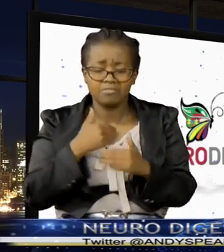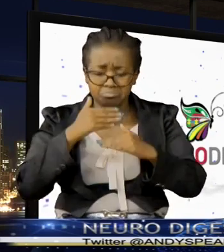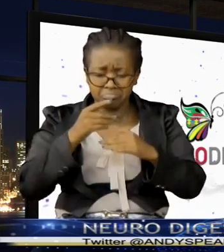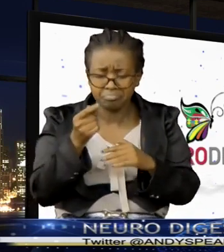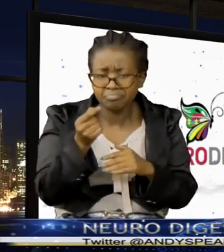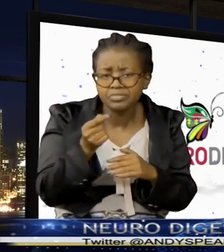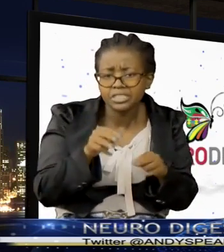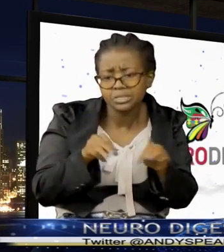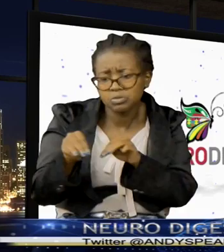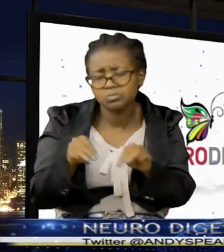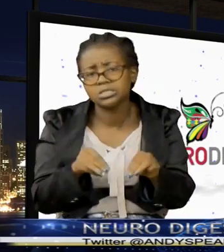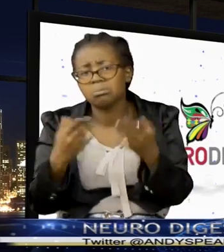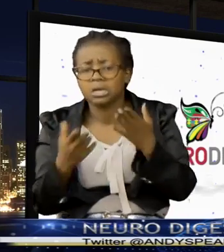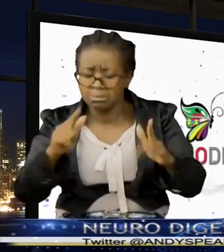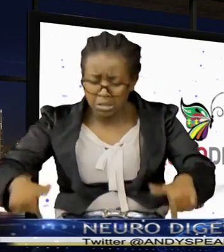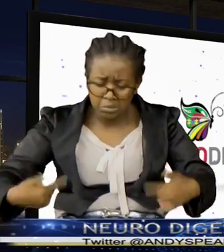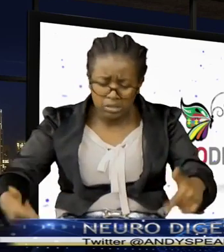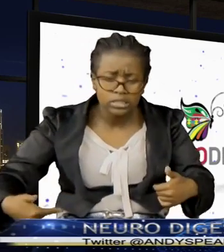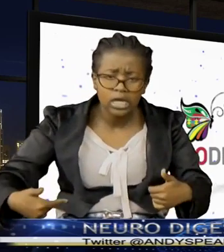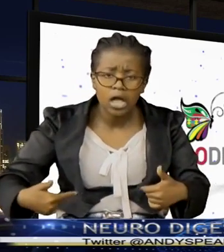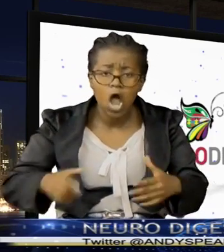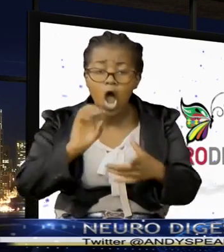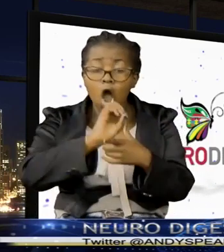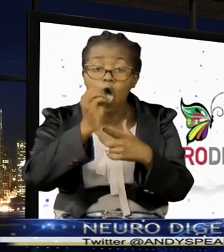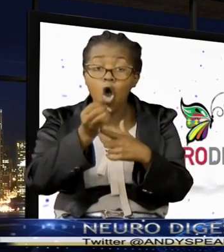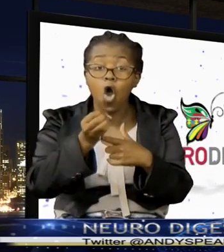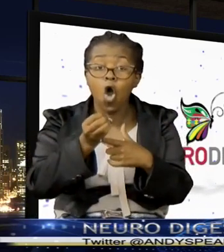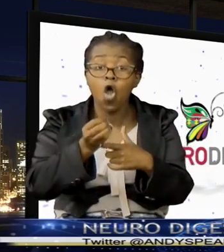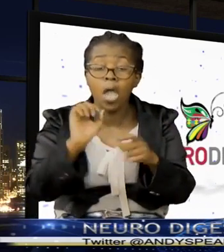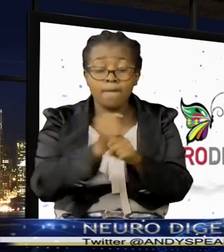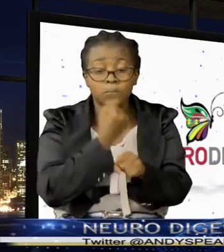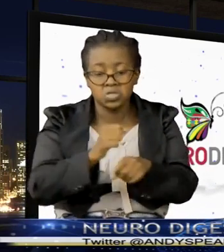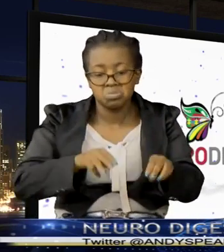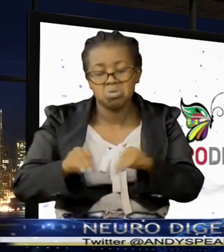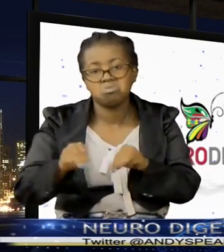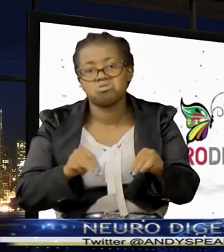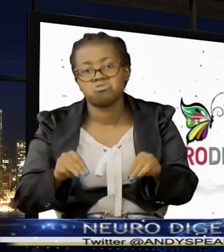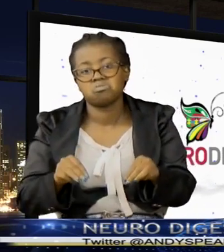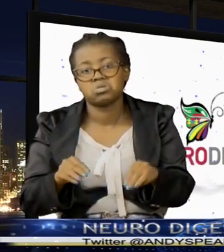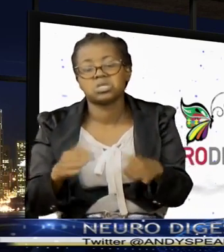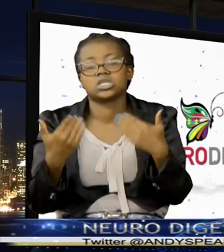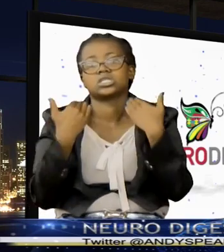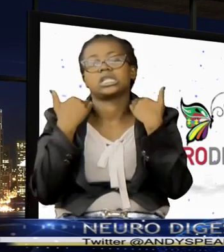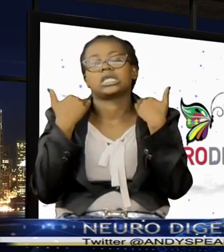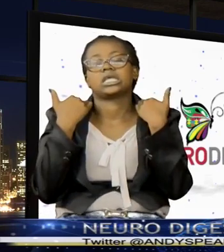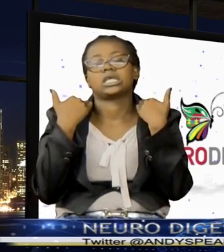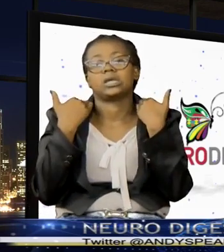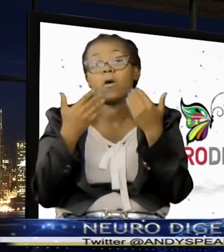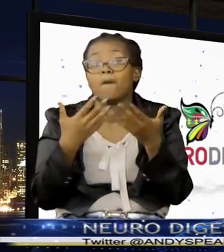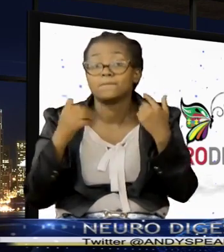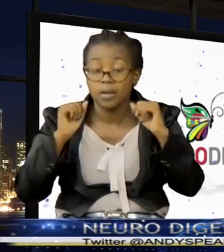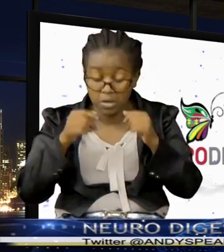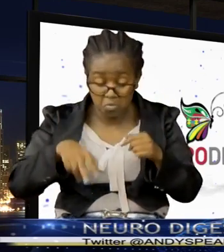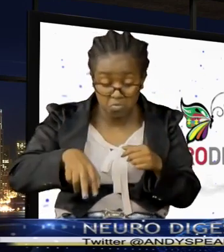limitations in movement. So they'll be either on a wheelchair or they will not be able to move at all. They might be bedridden, and they may be able to walk